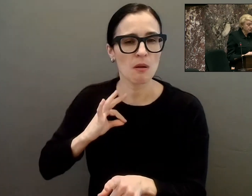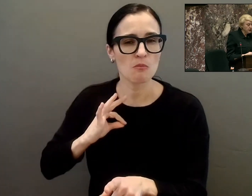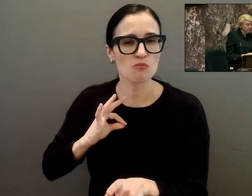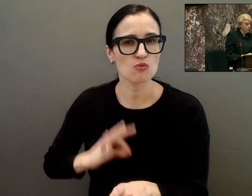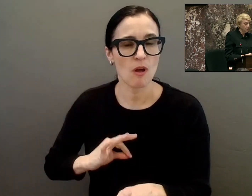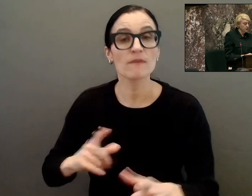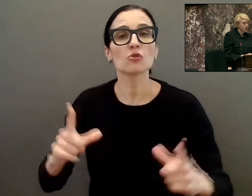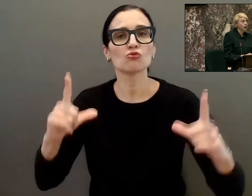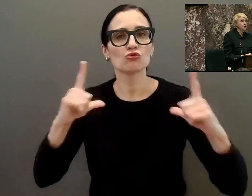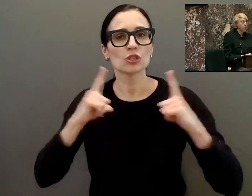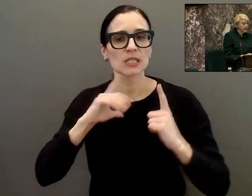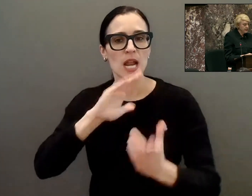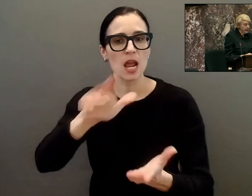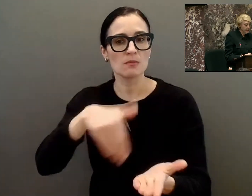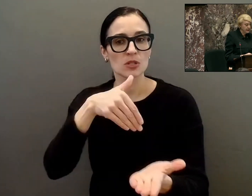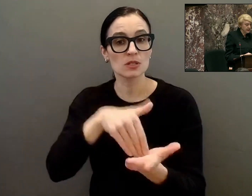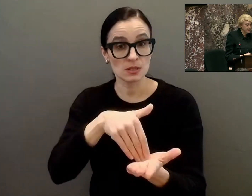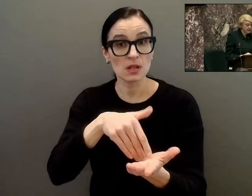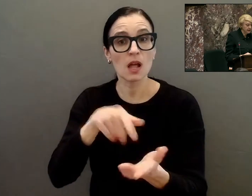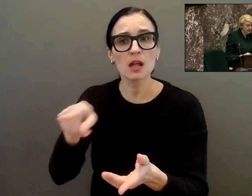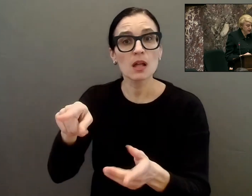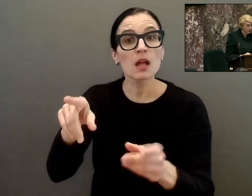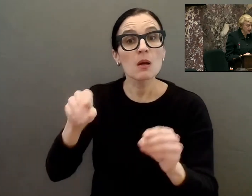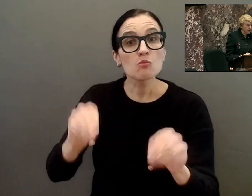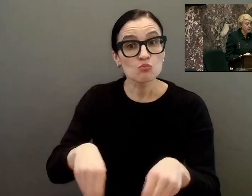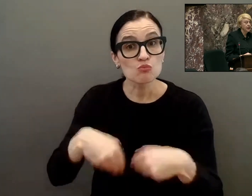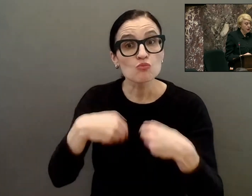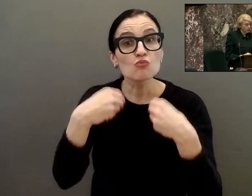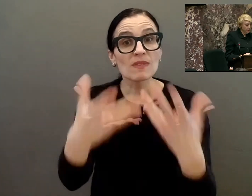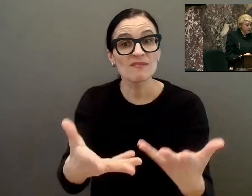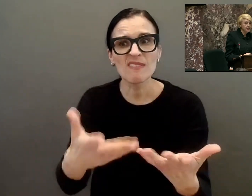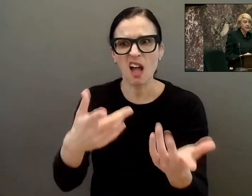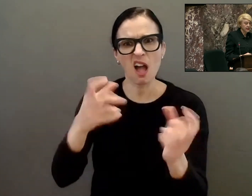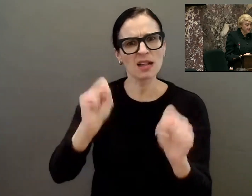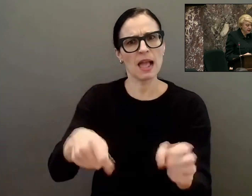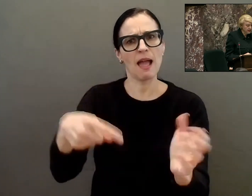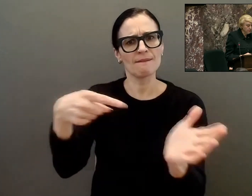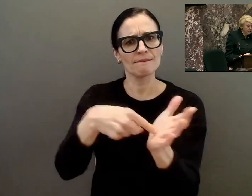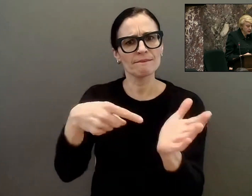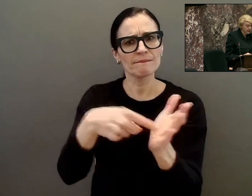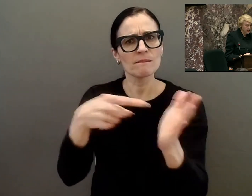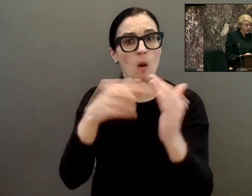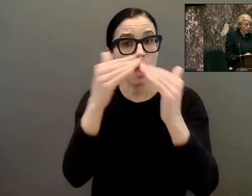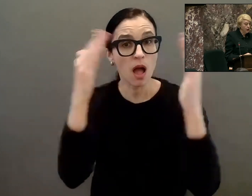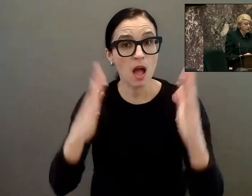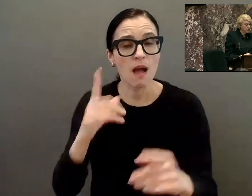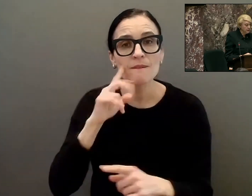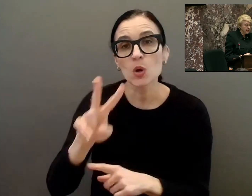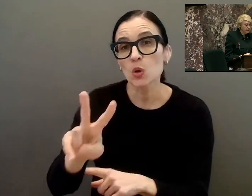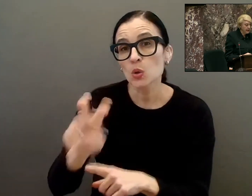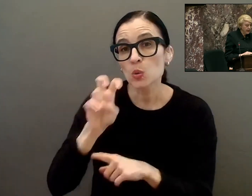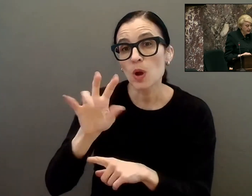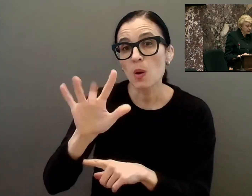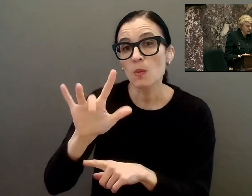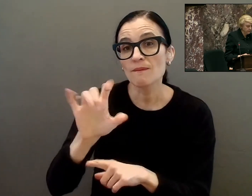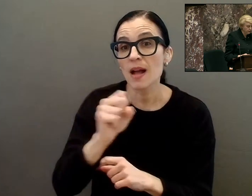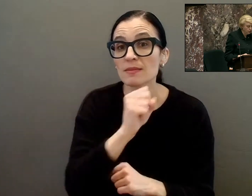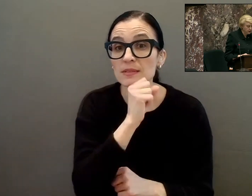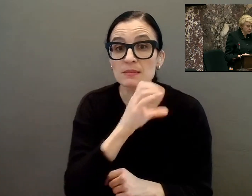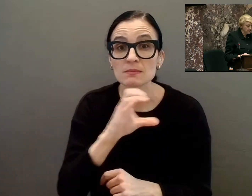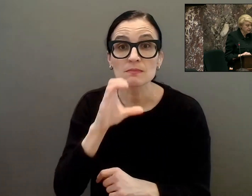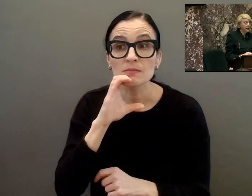On 3 floors are 28 assisted living units. Residents live independently on the remaining